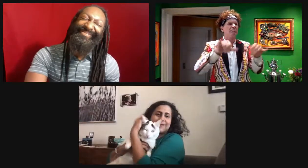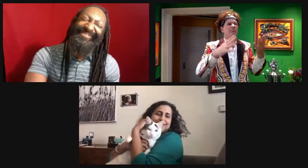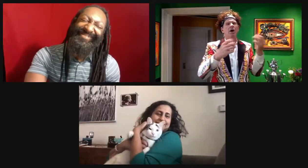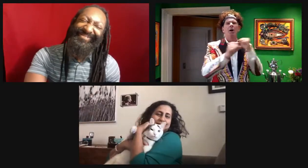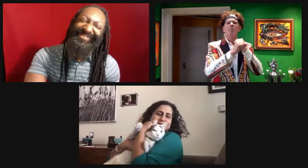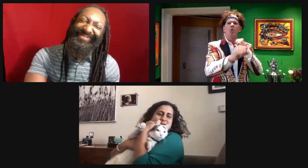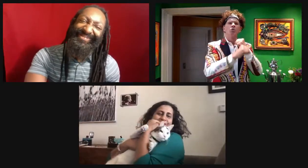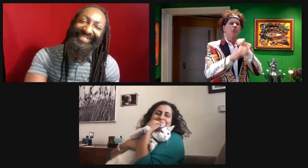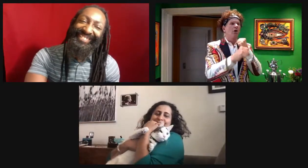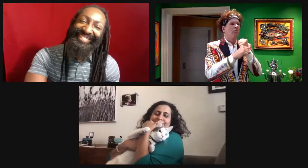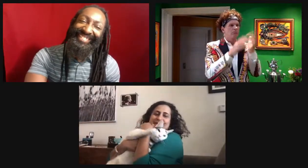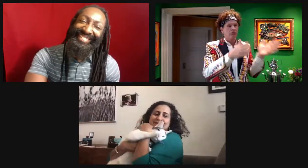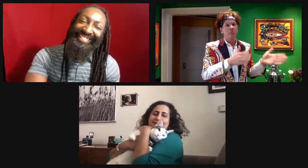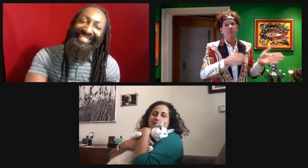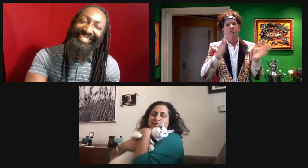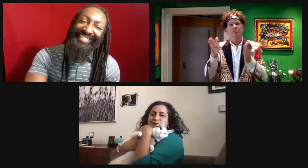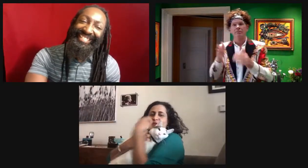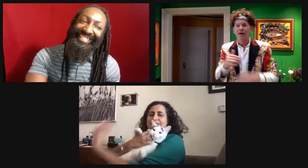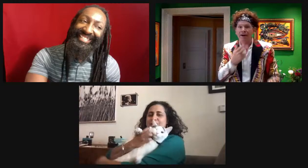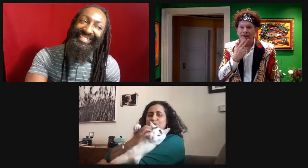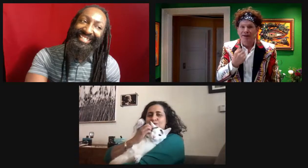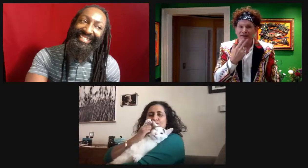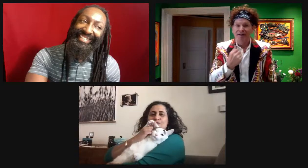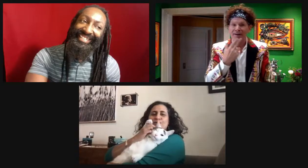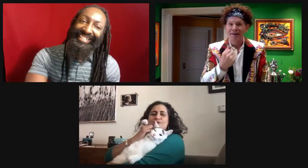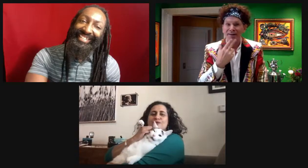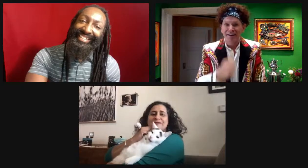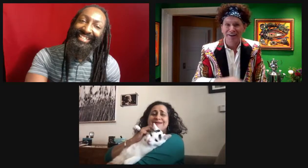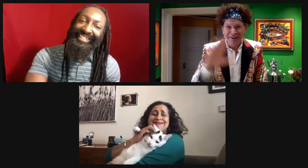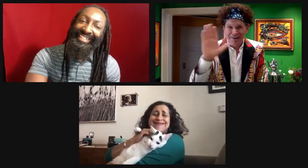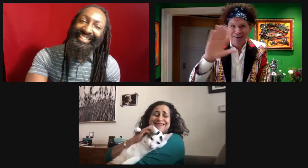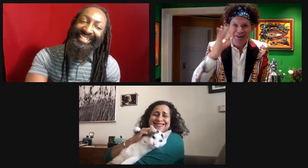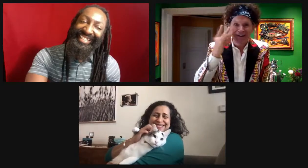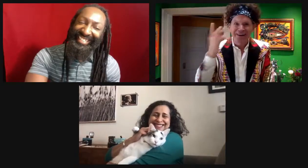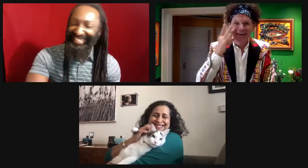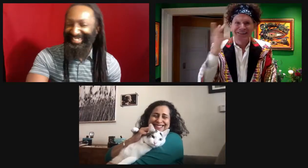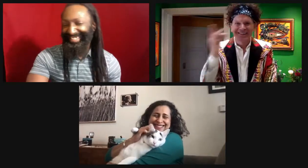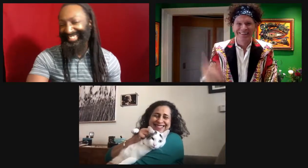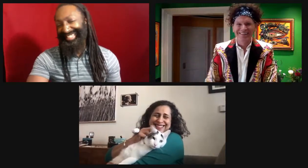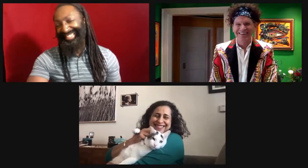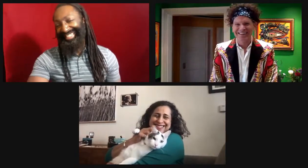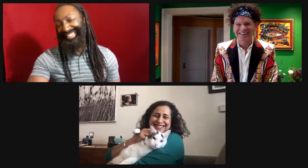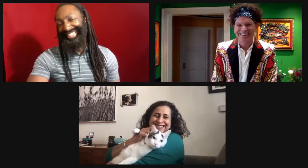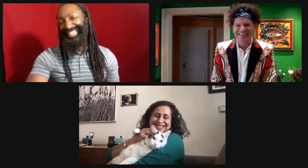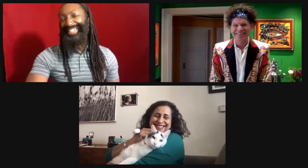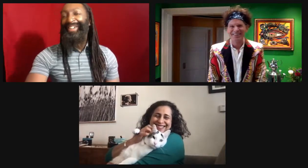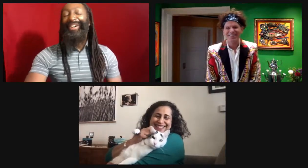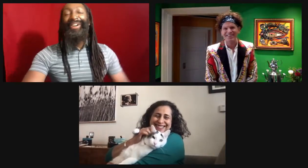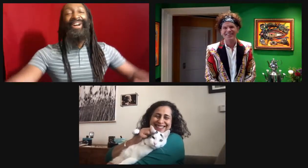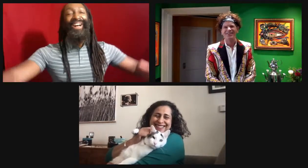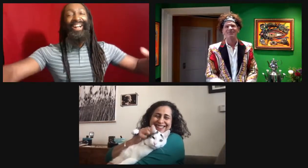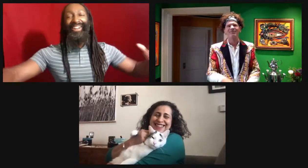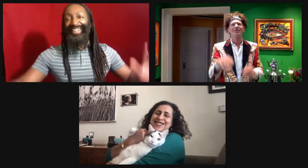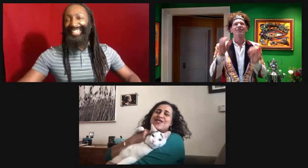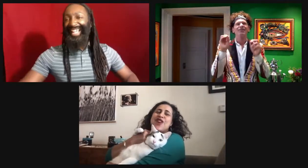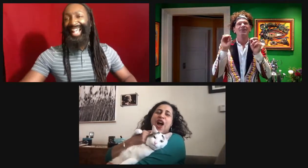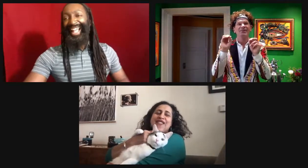If you go to an educational institution, you may just become like everyone else. Oh, look at, she brought her